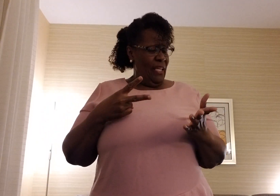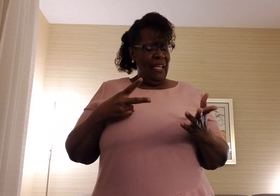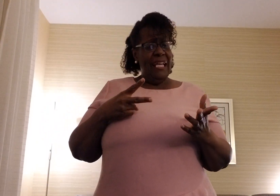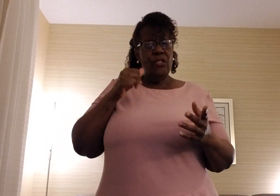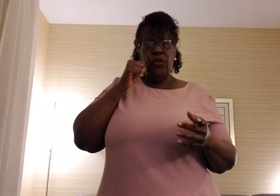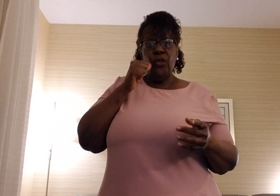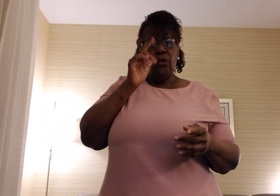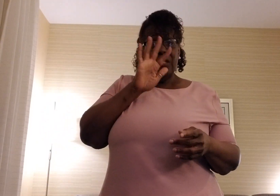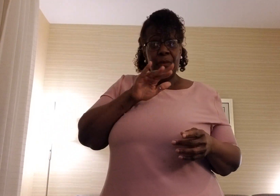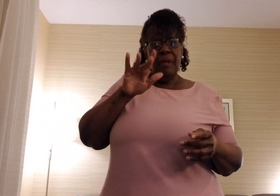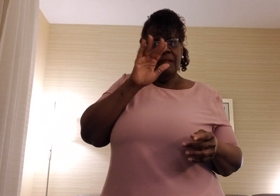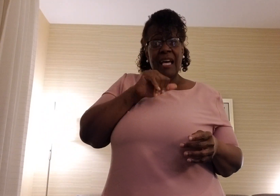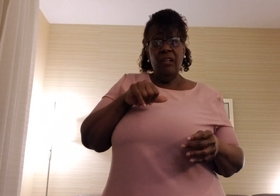And so the girl spelled out